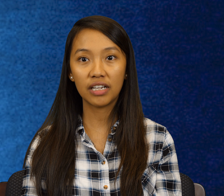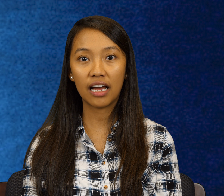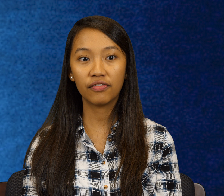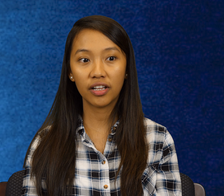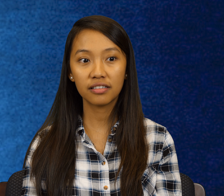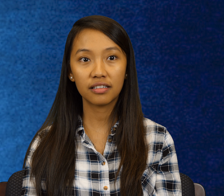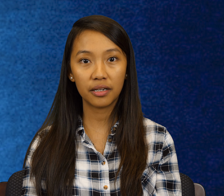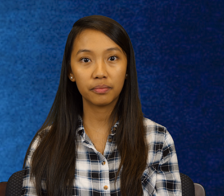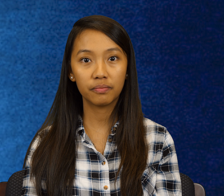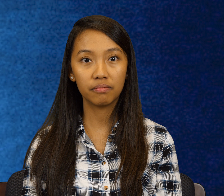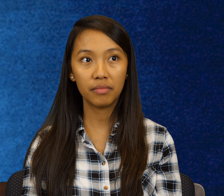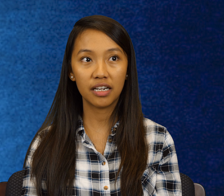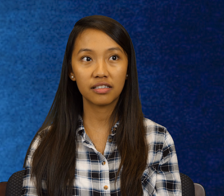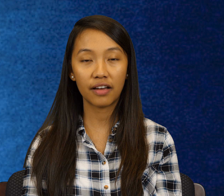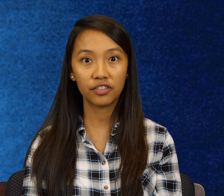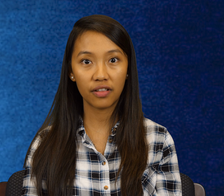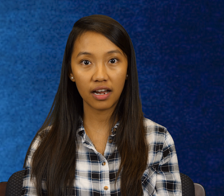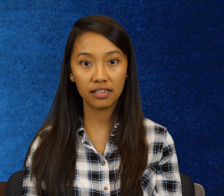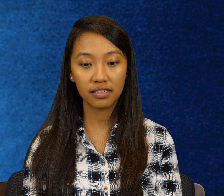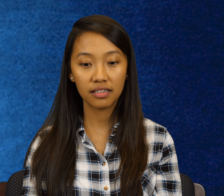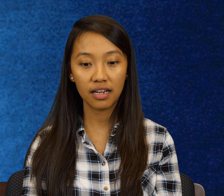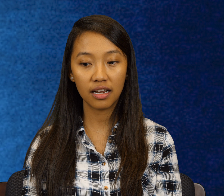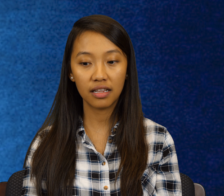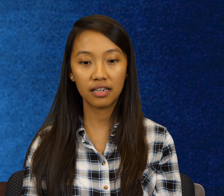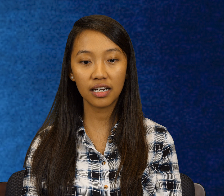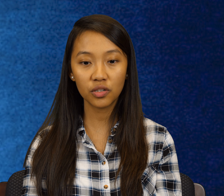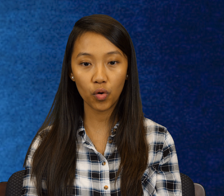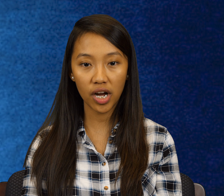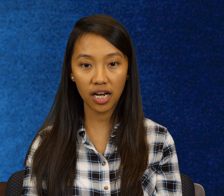I fell asleep minutes after that. And then the next morning,